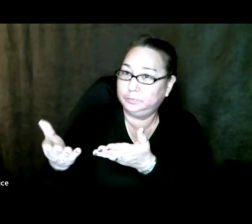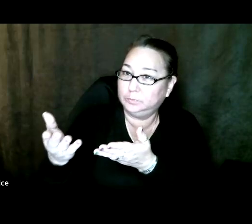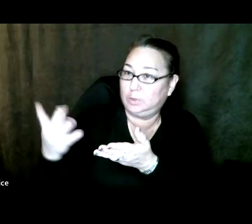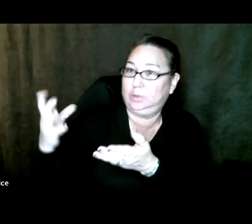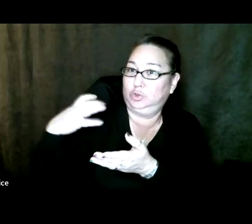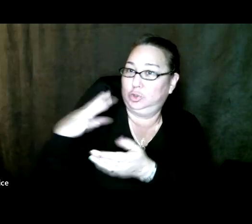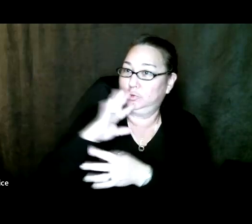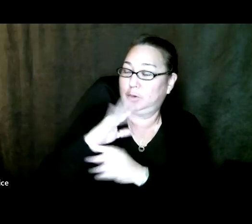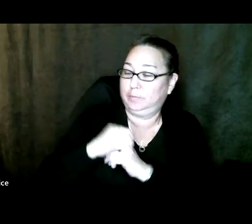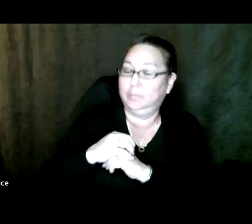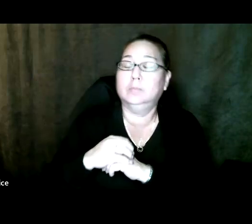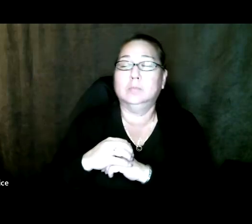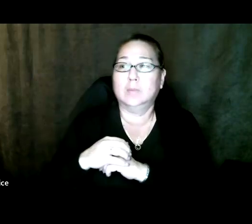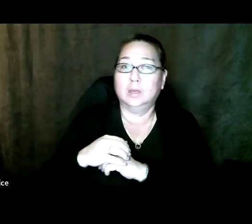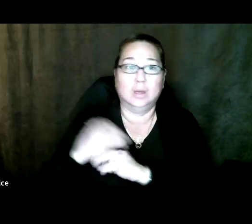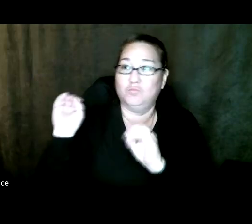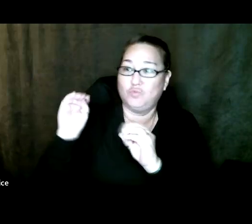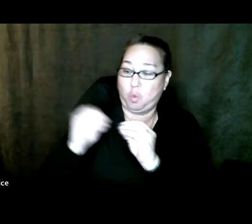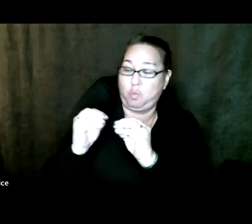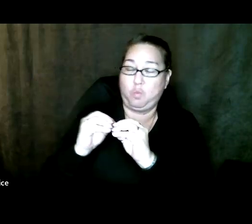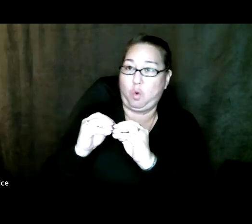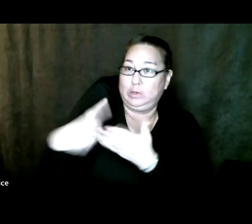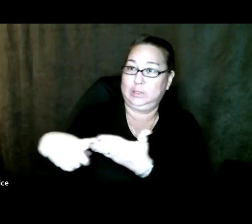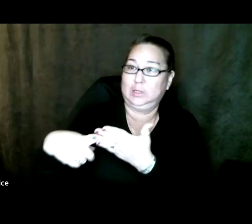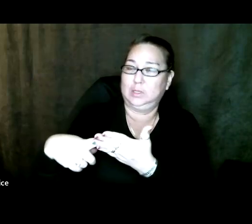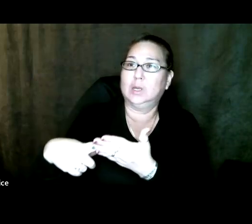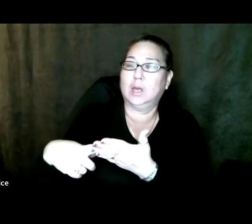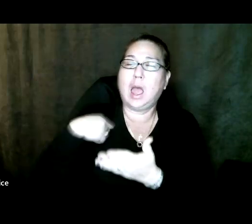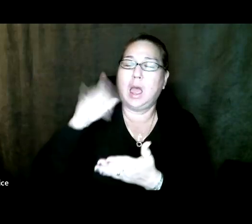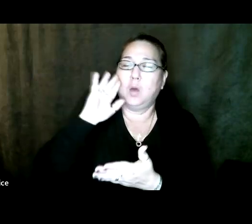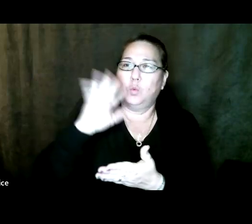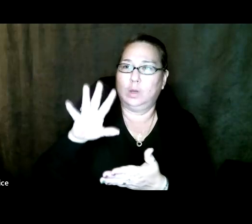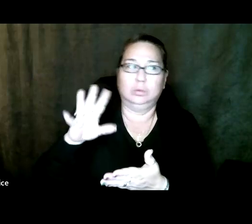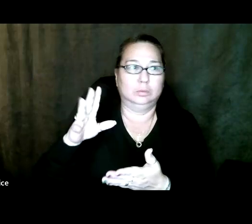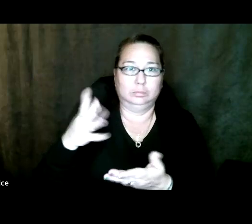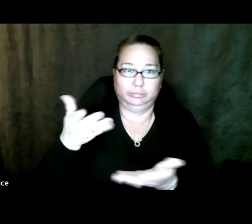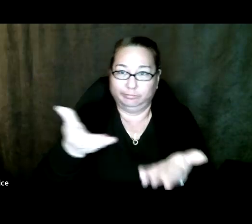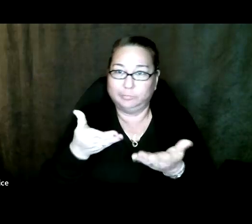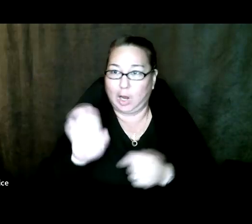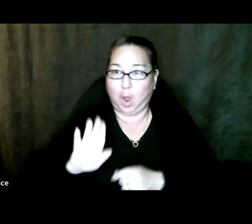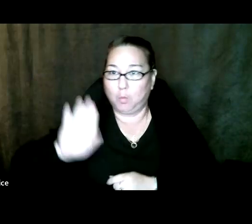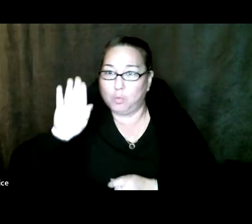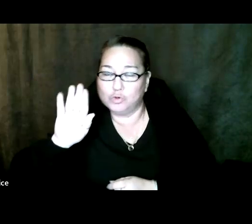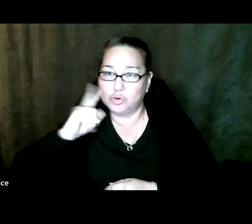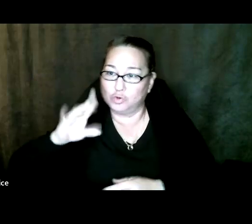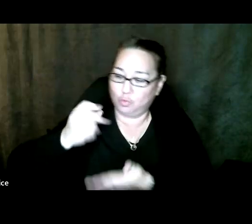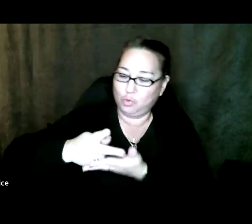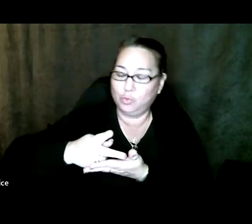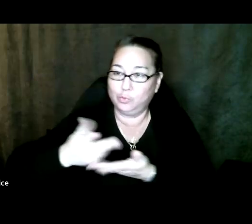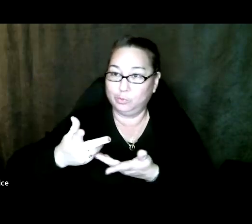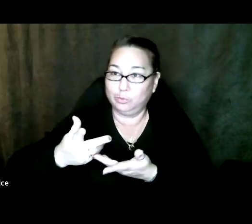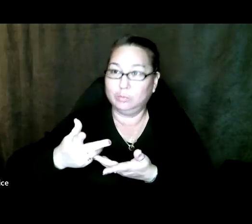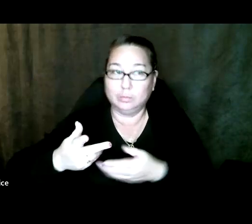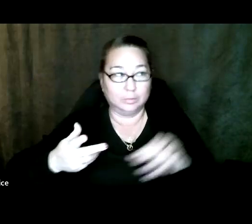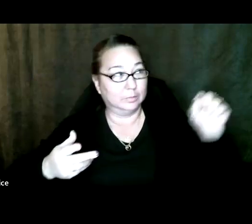All right, thank you. If there's no further discussion, I'll now entertain a motion to approve the grants as presented. Is there a motion?